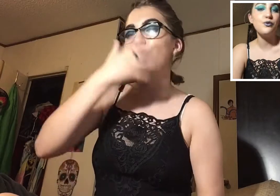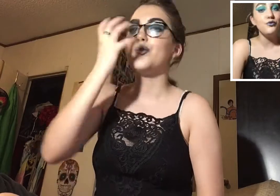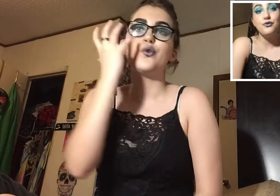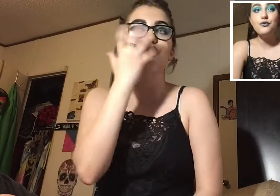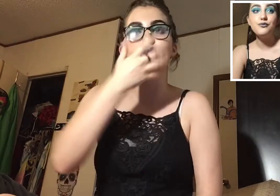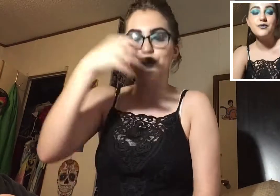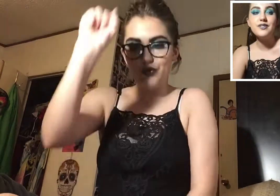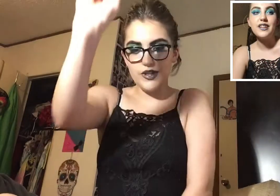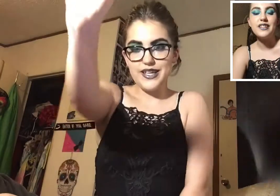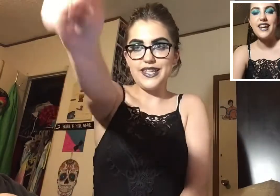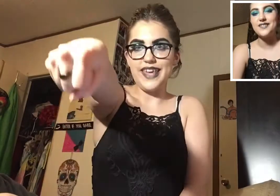Ooh, yeah.